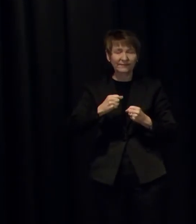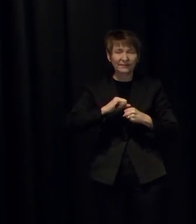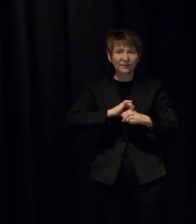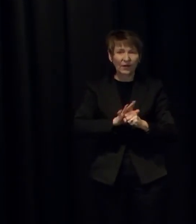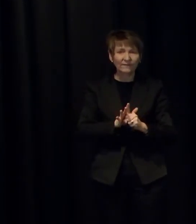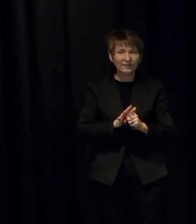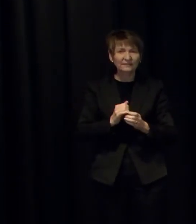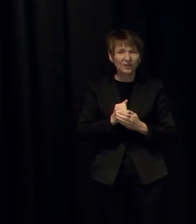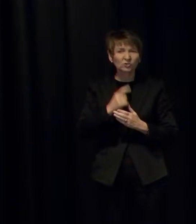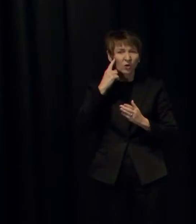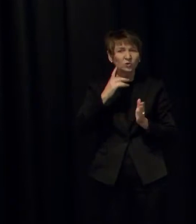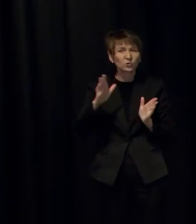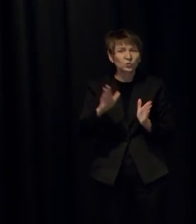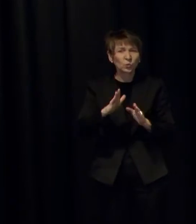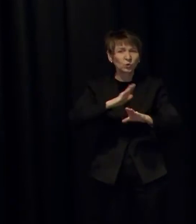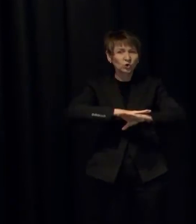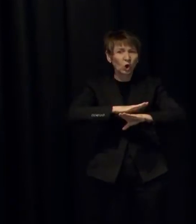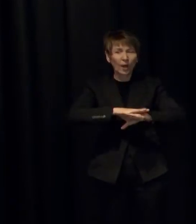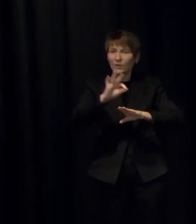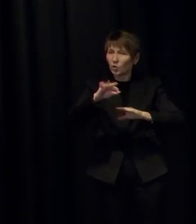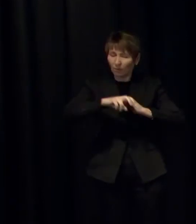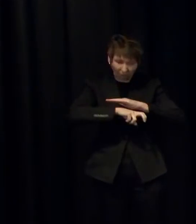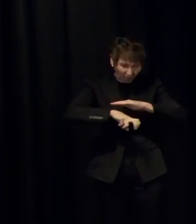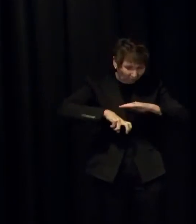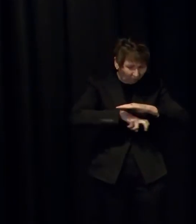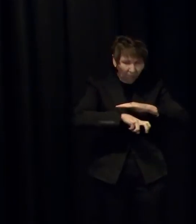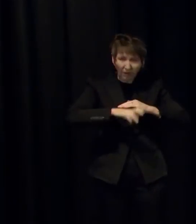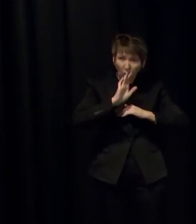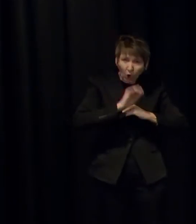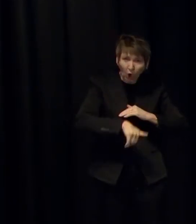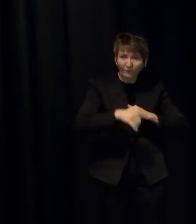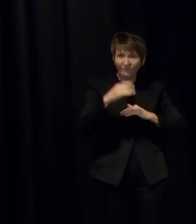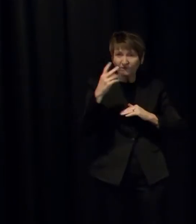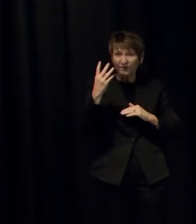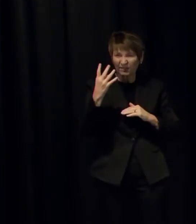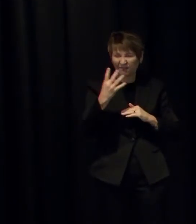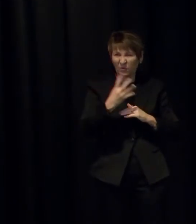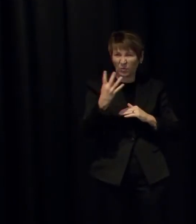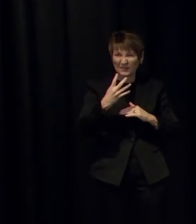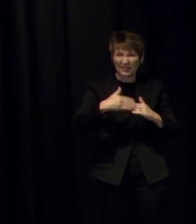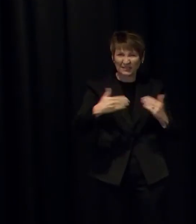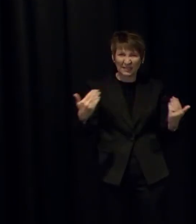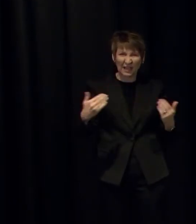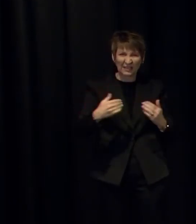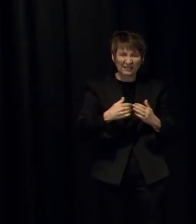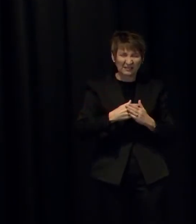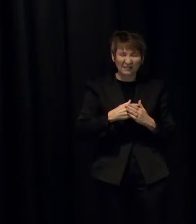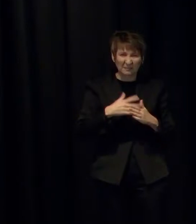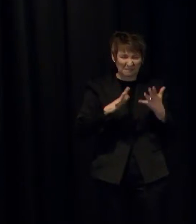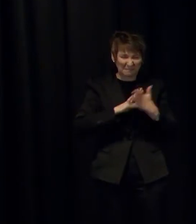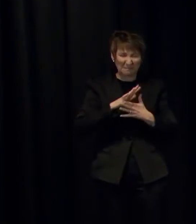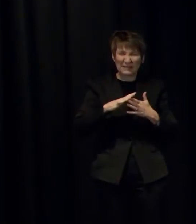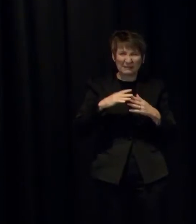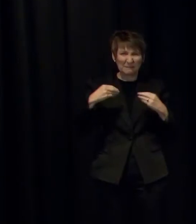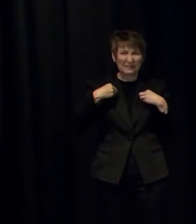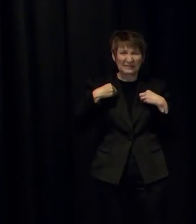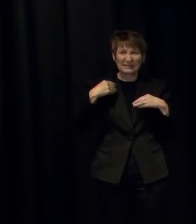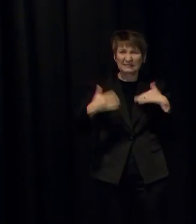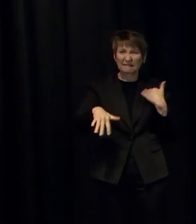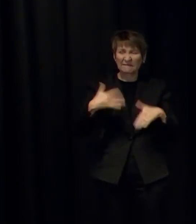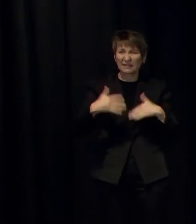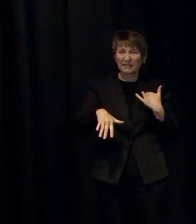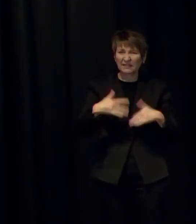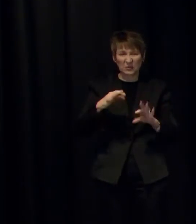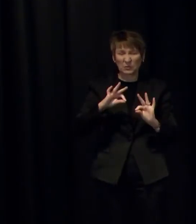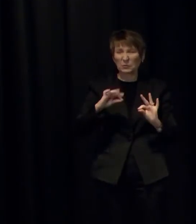to shorten that quarantine period. We will look at all of the data around it, what it might mean, but we want the impost on businesses to be proportionate and